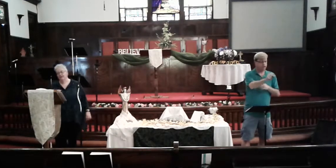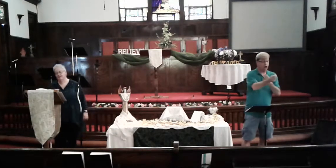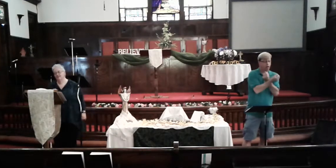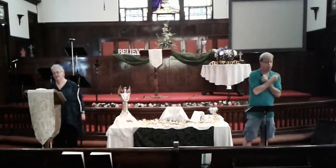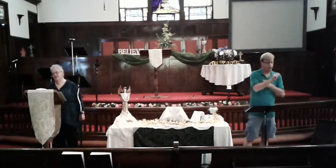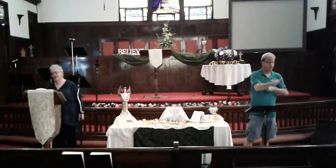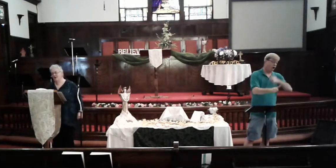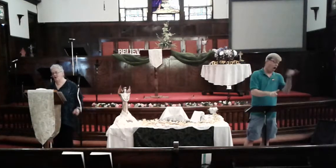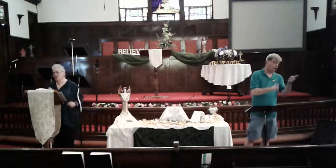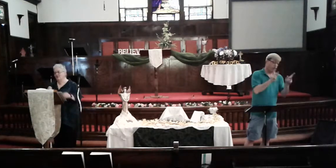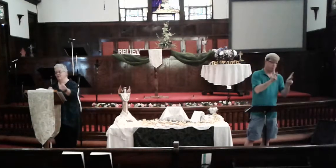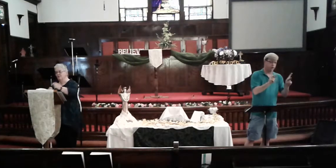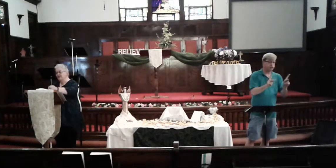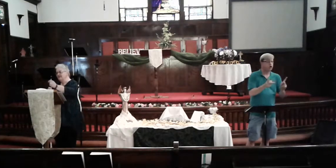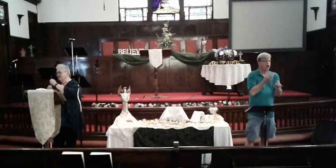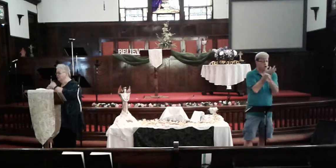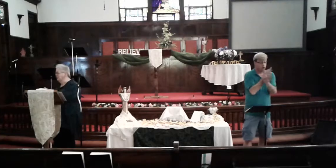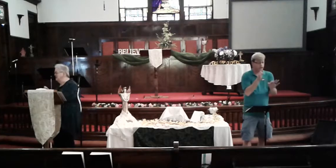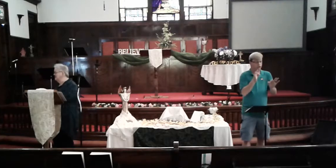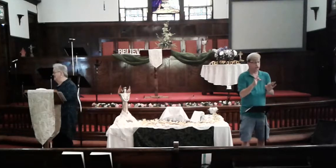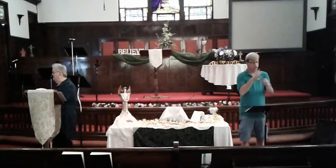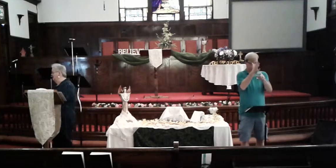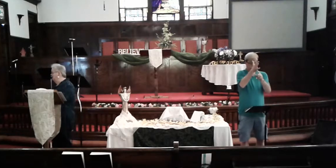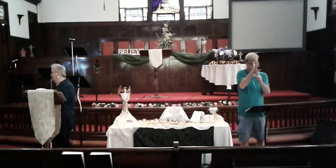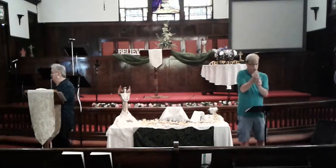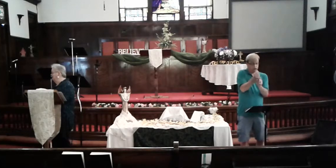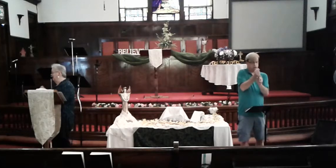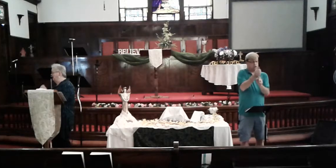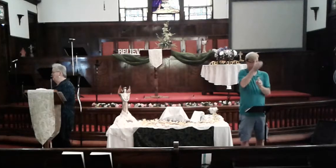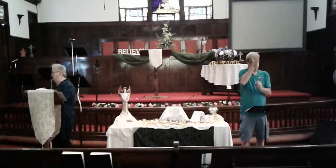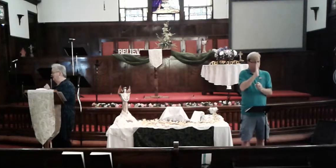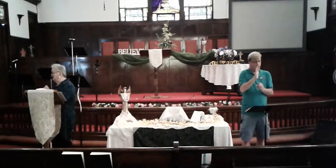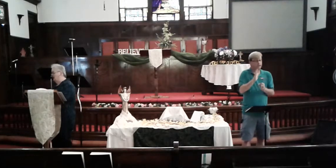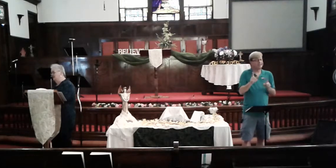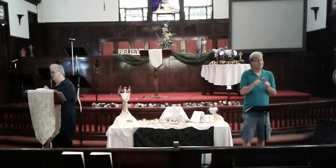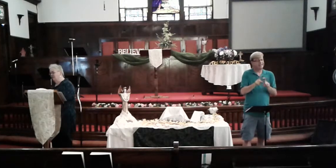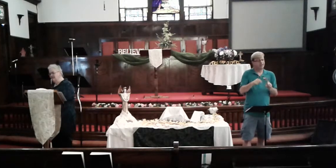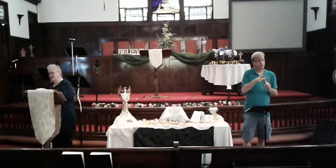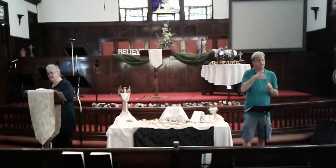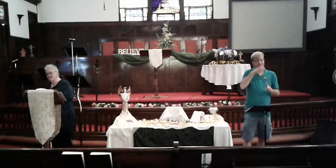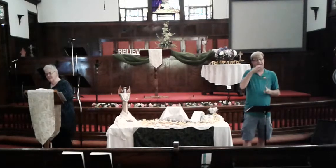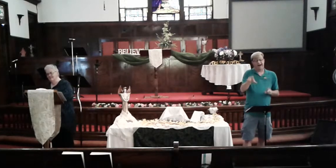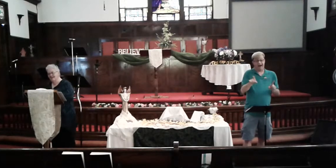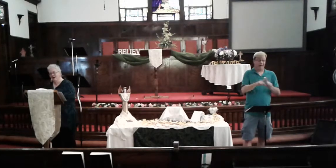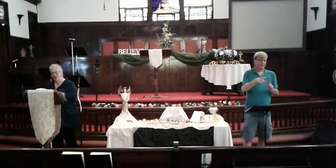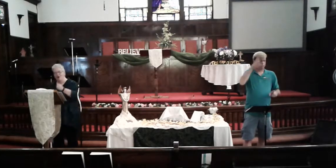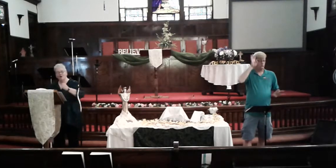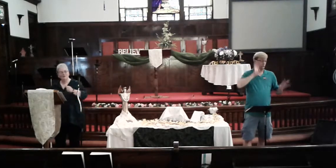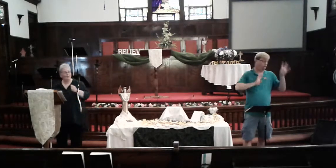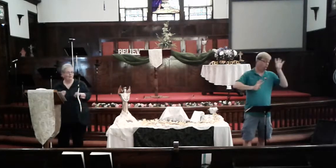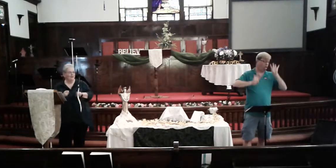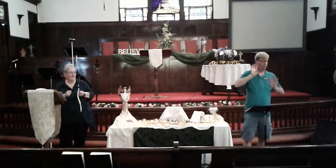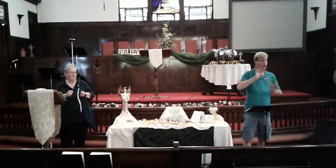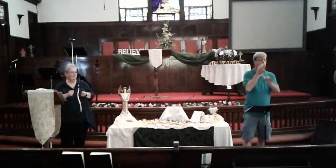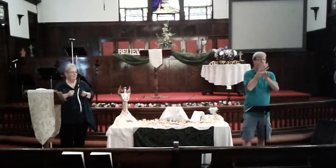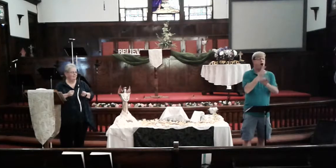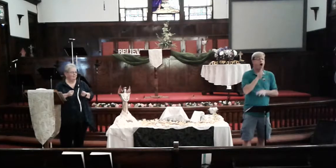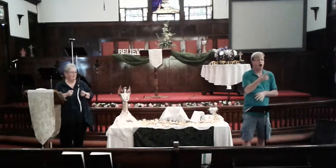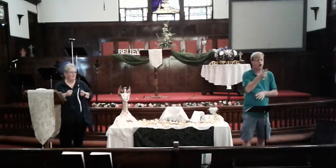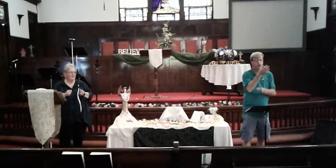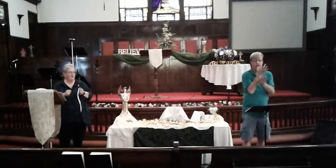love someone else? Are you free to trust God even when it's hot as blazes? Are you